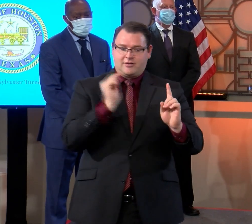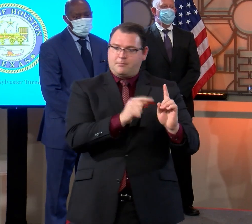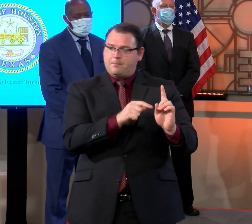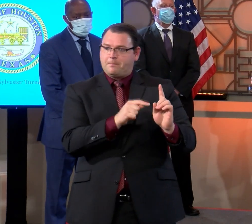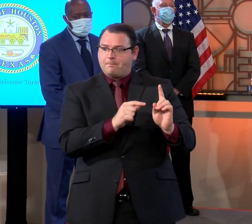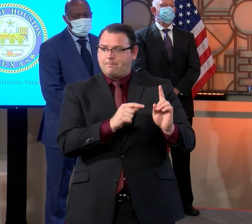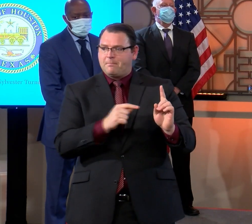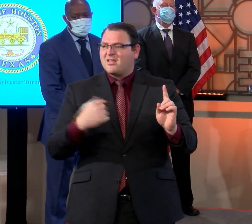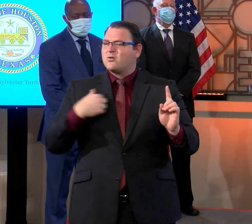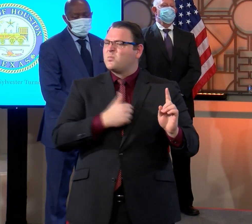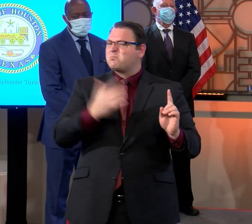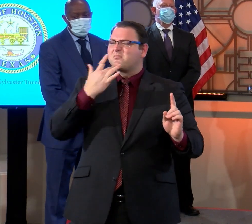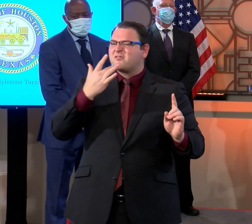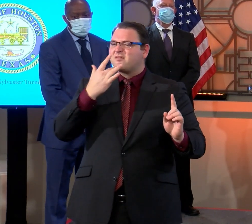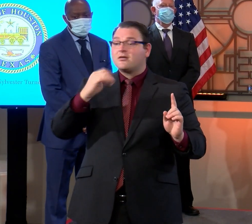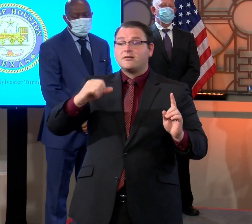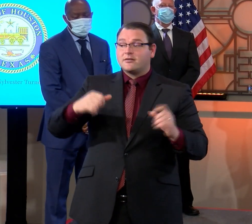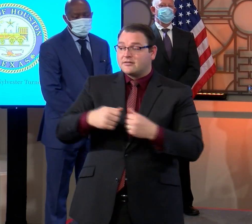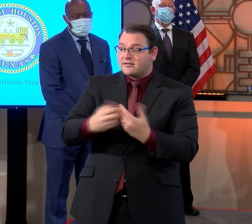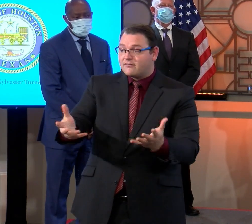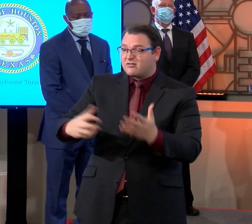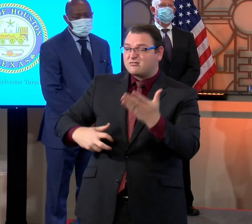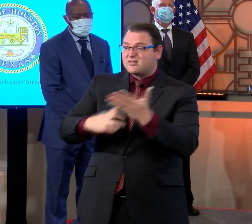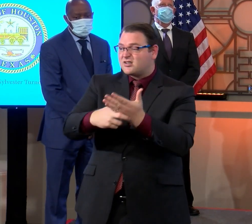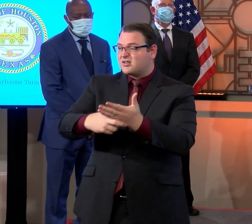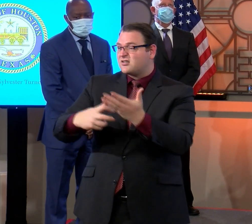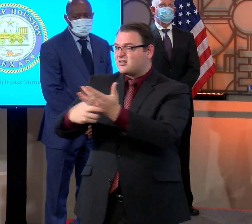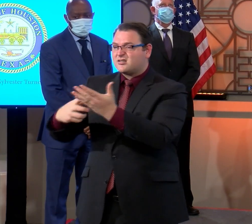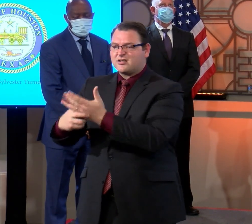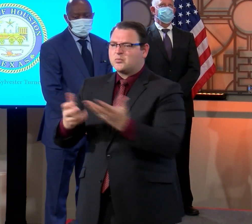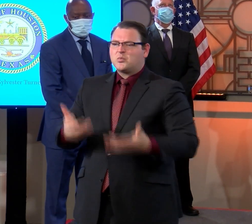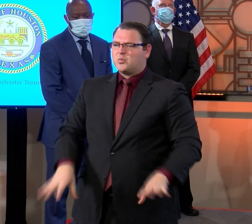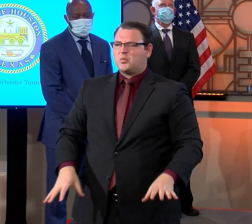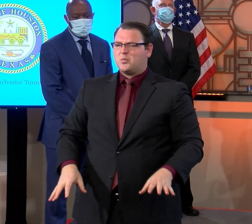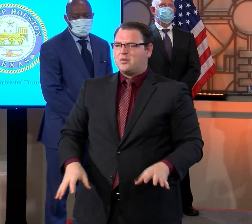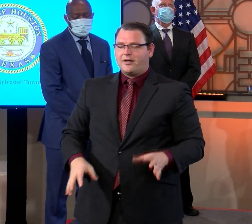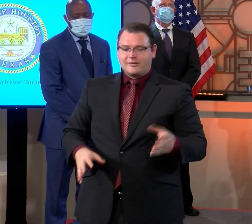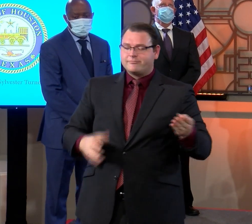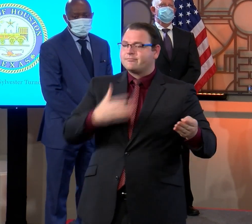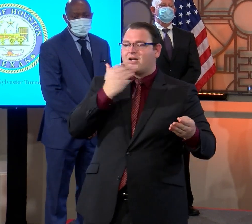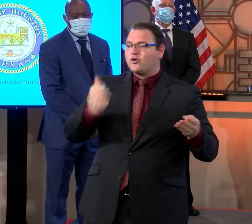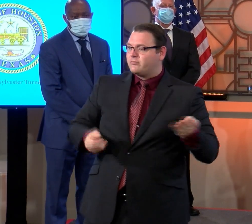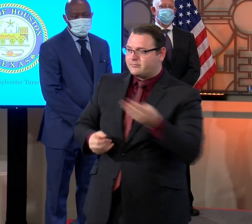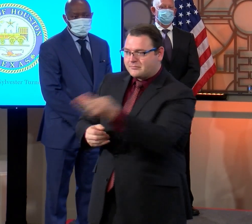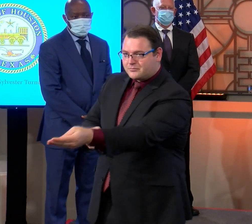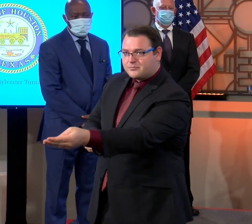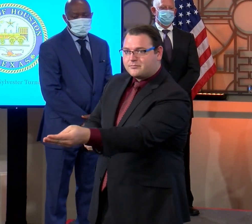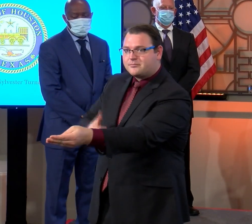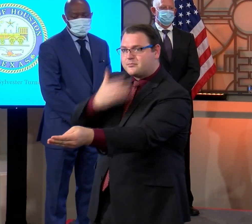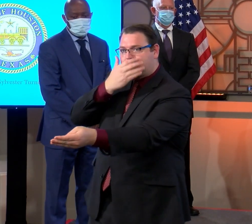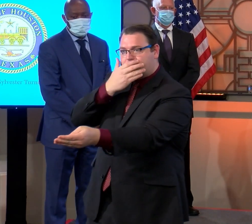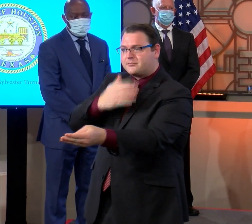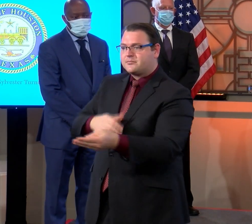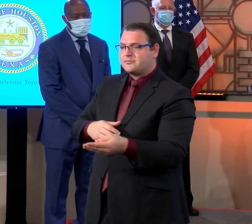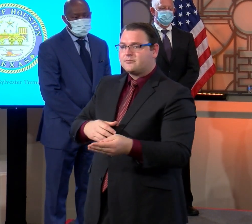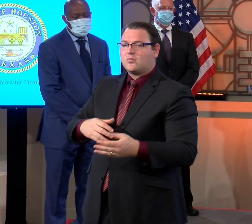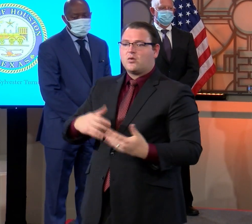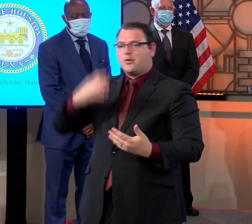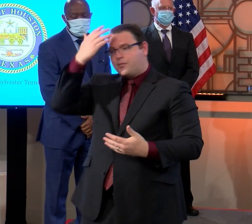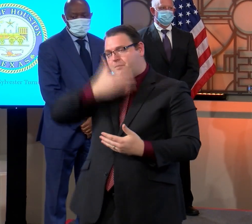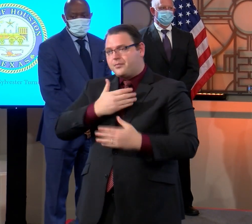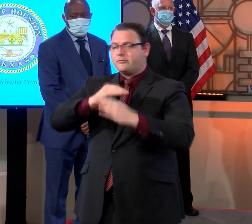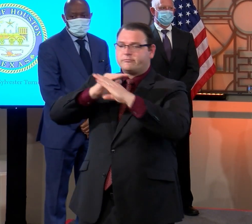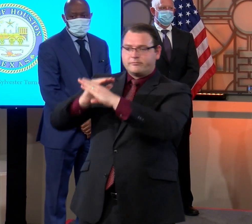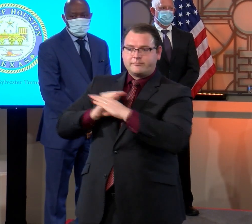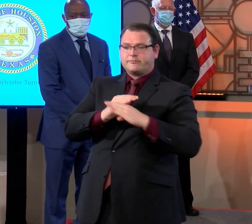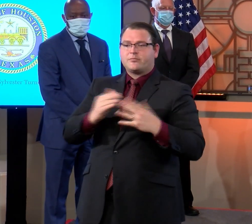people and we want to keep them healthy. And the way to do this is by being proactive with social distancing and wearing face shields. So contact